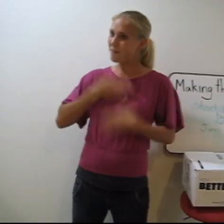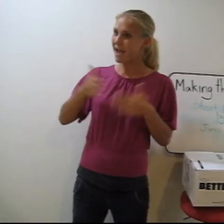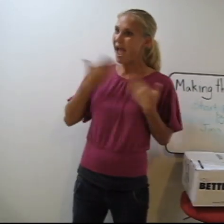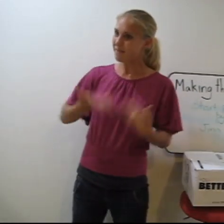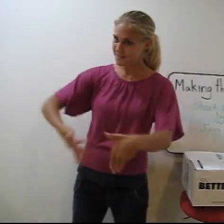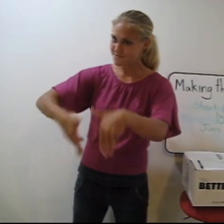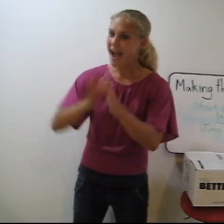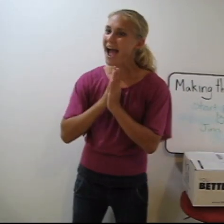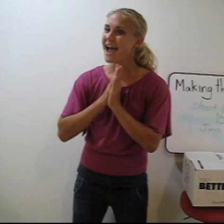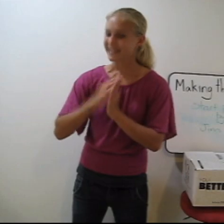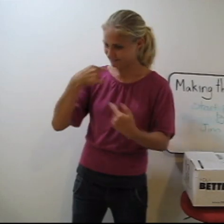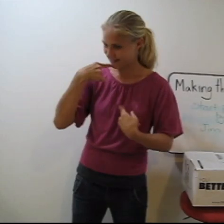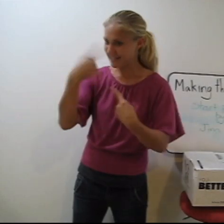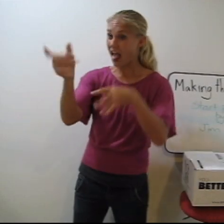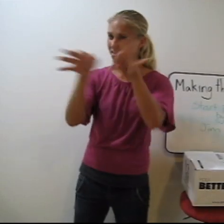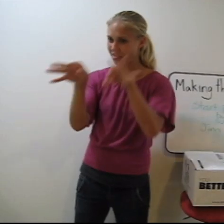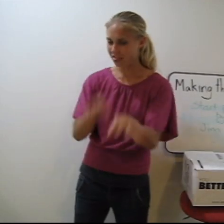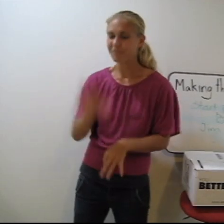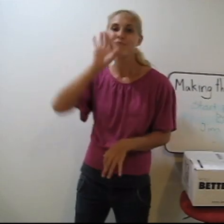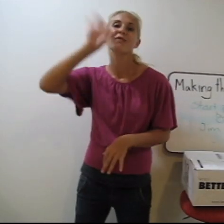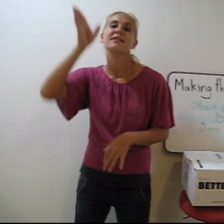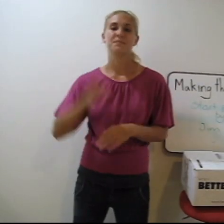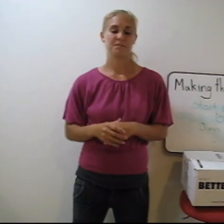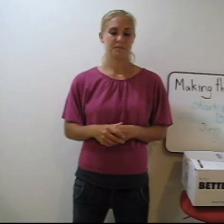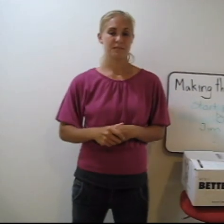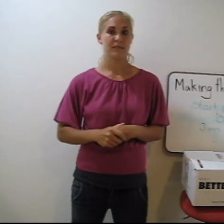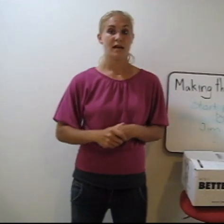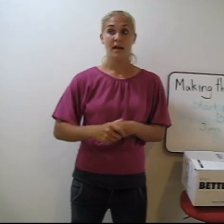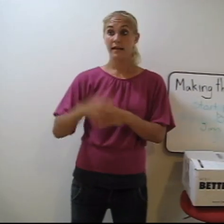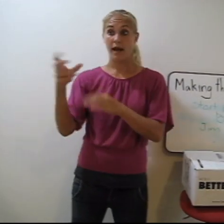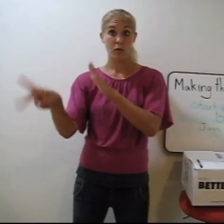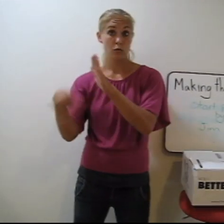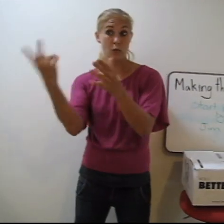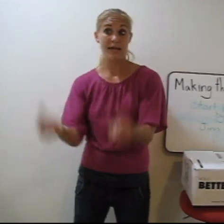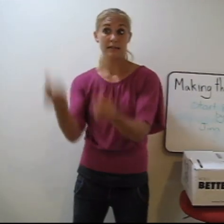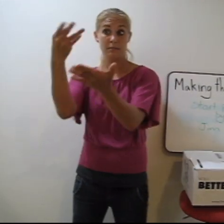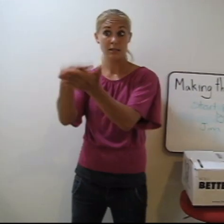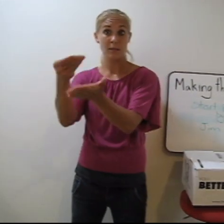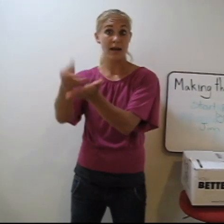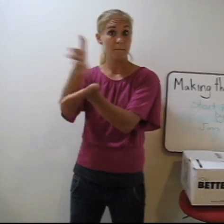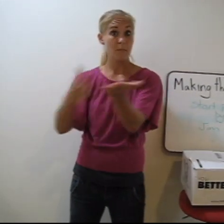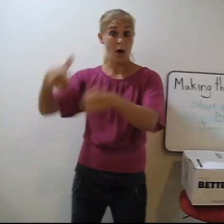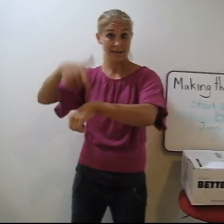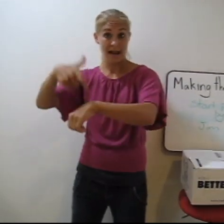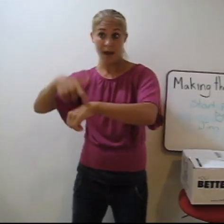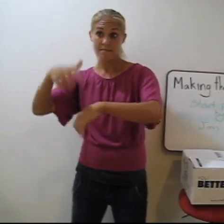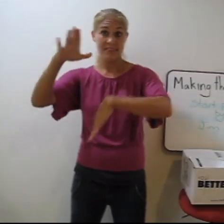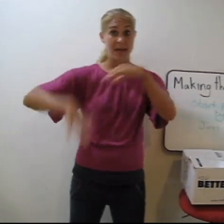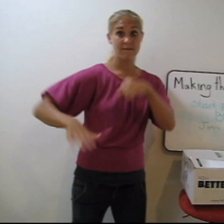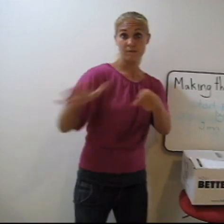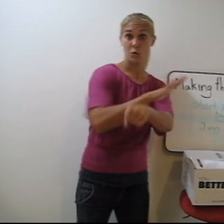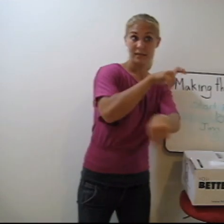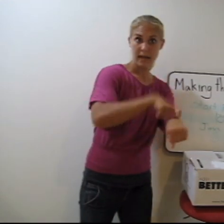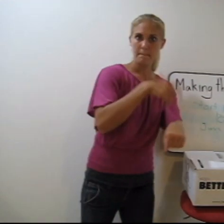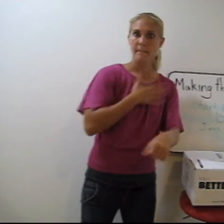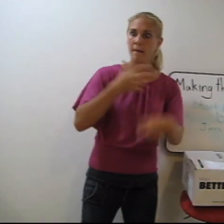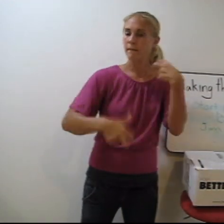tell you. Now, when I started making twice as much money part-time as full-time, here's my dilemma. I didn't want